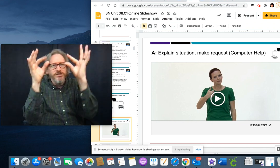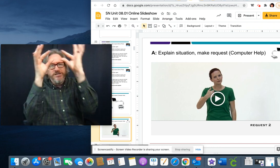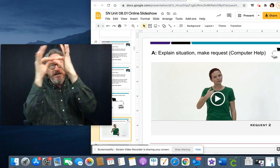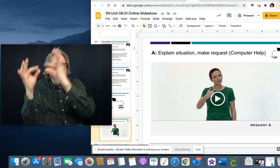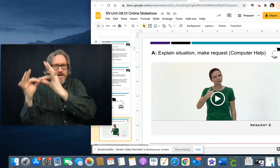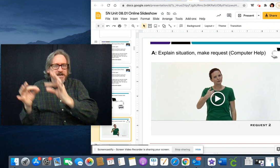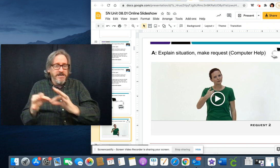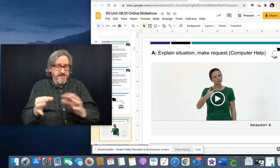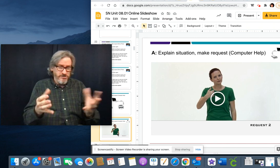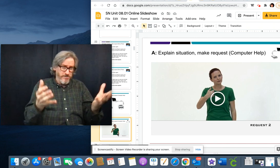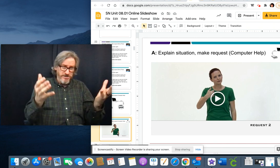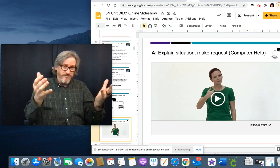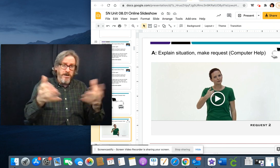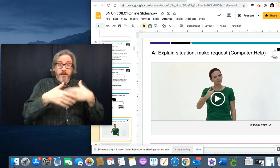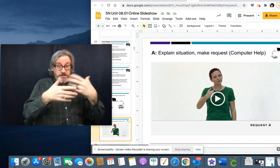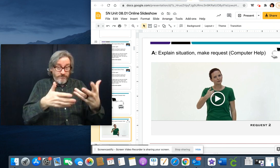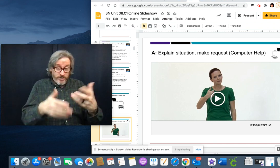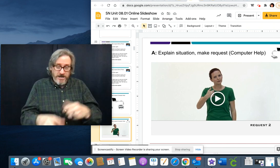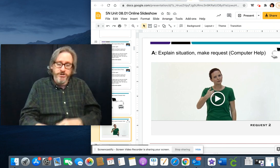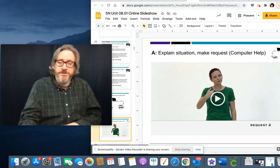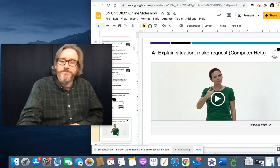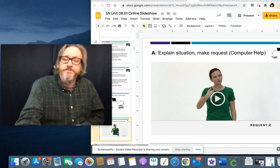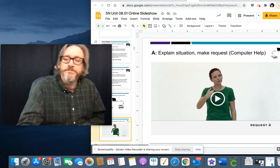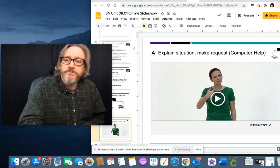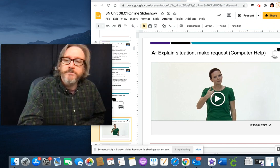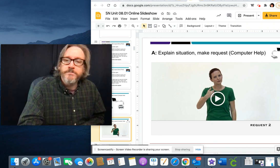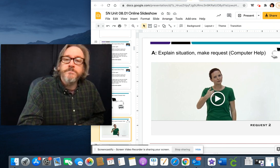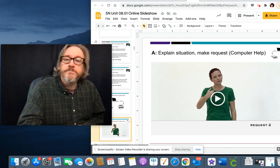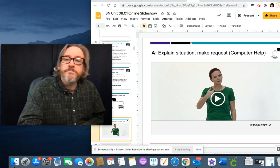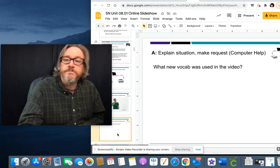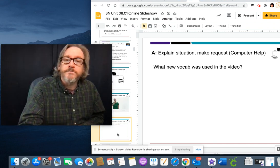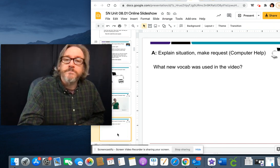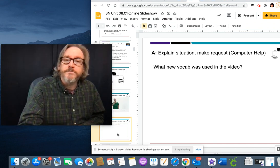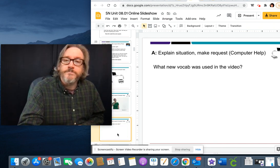So she's connect, because there's a bunch of different connections.